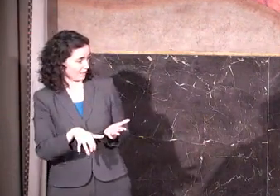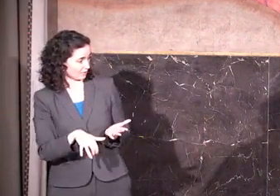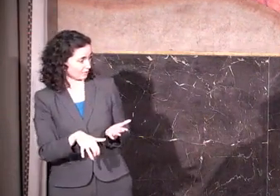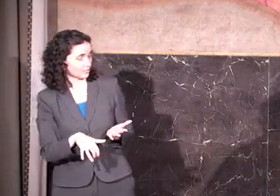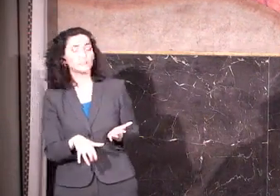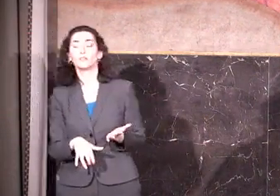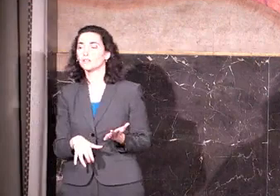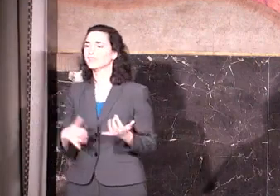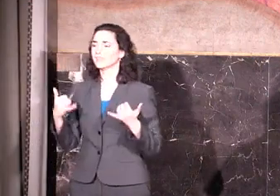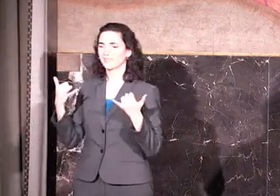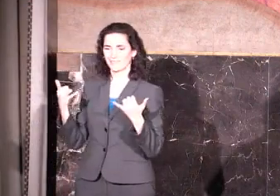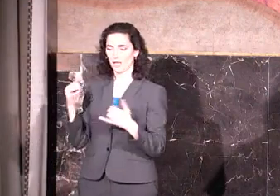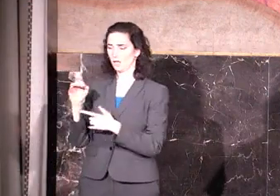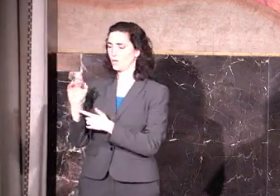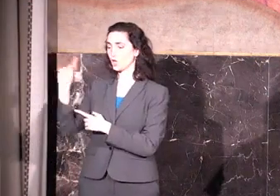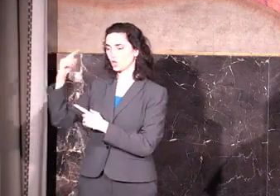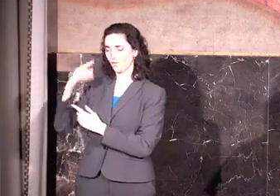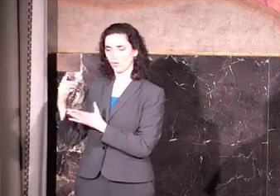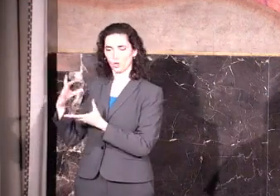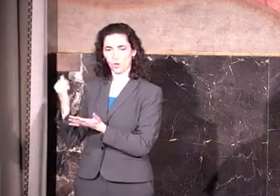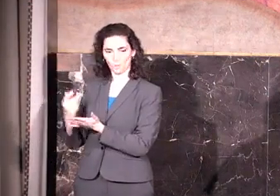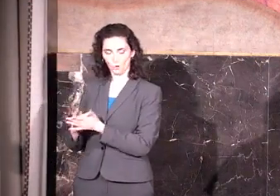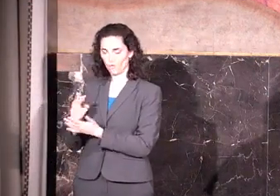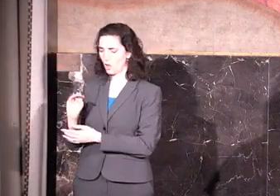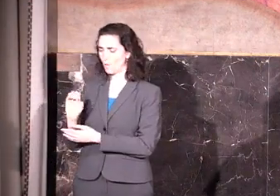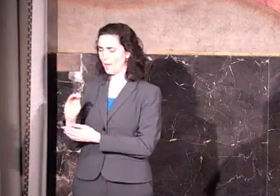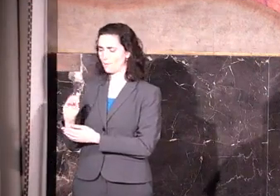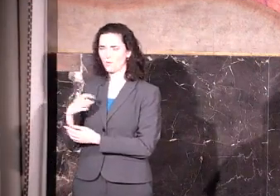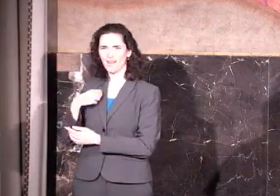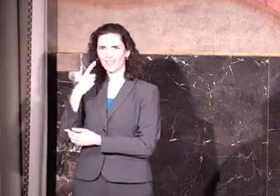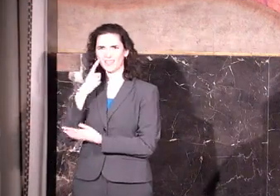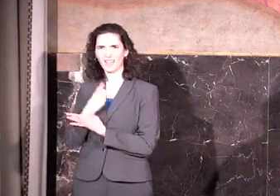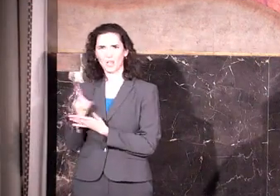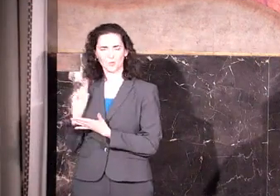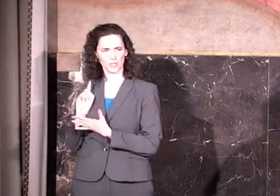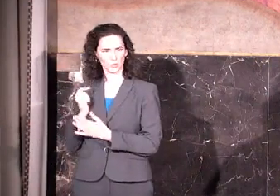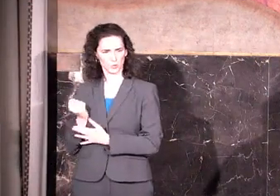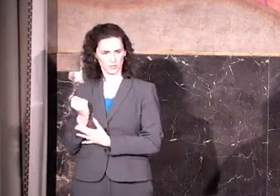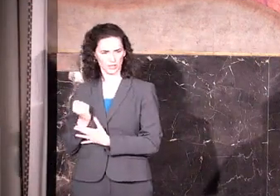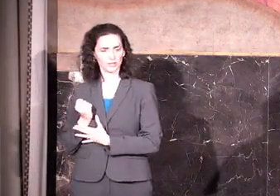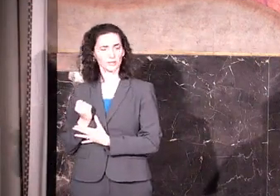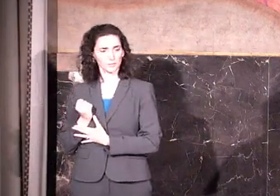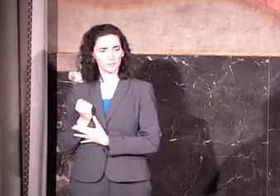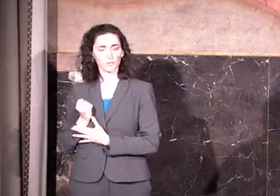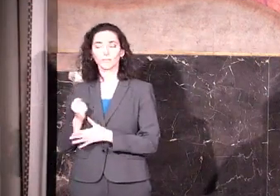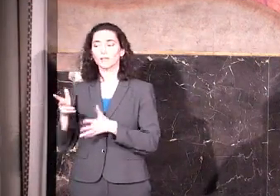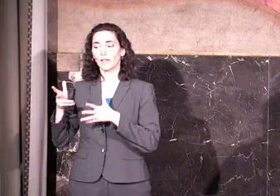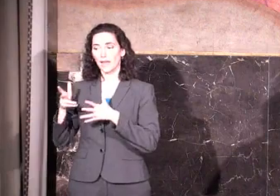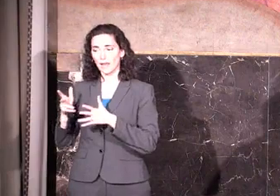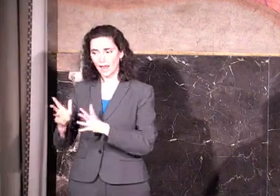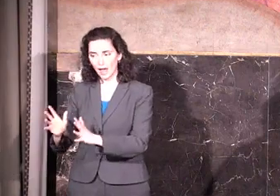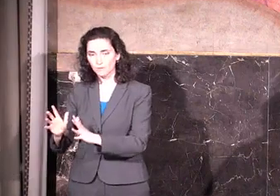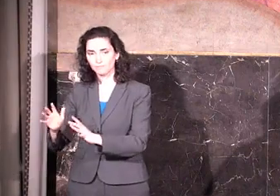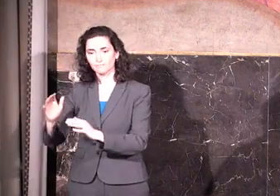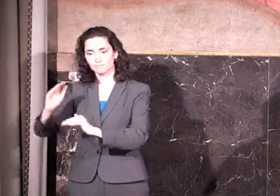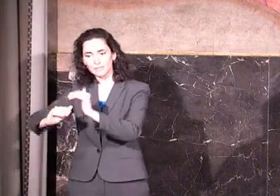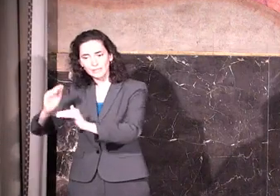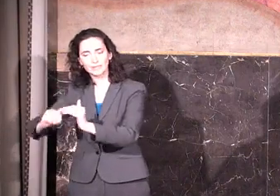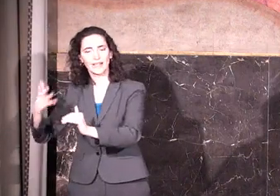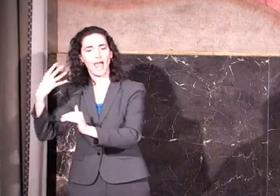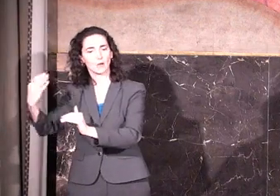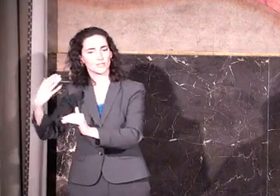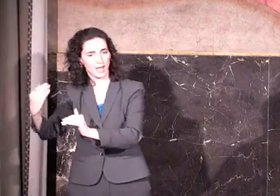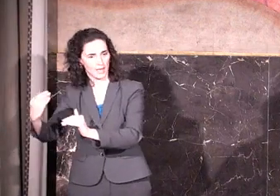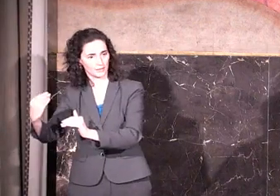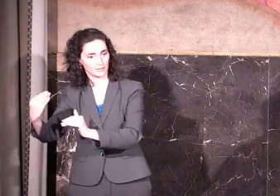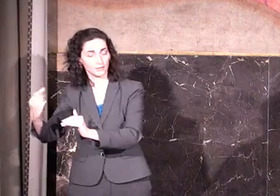the memo that the governor approved on, I think, Tuesday of last week allowed the construction of outdoor facilities